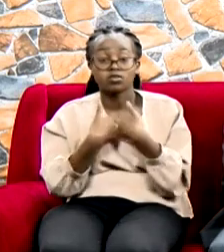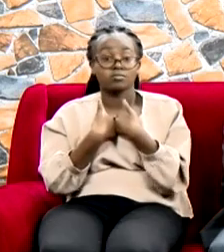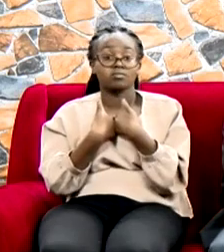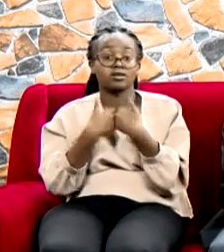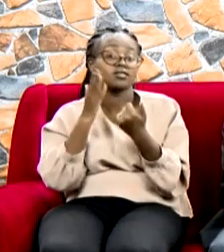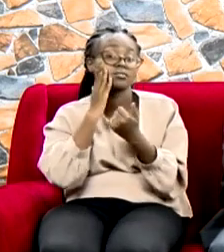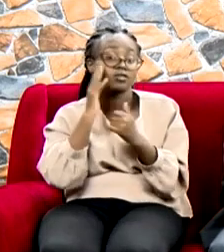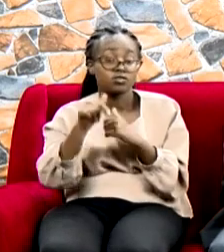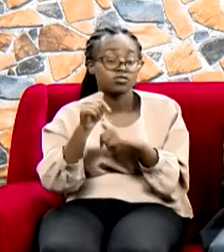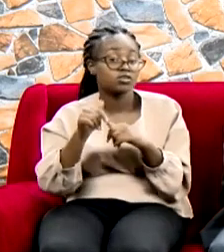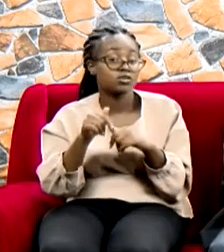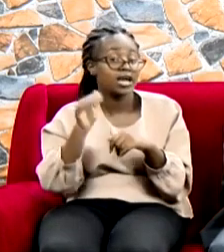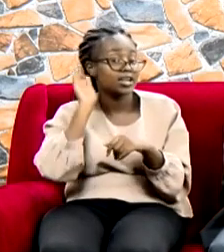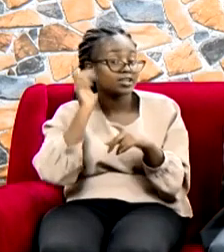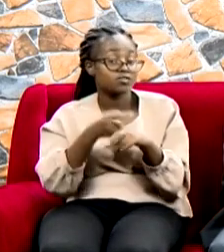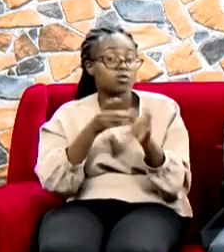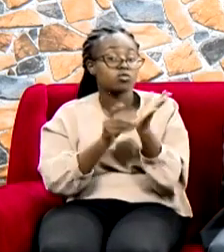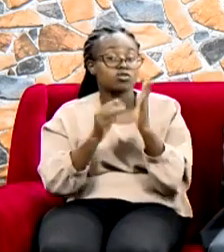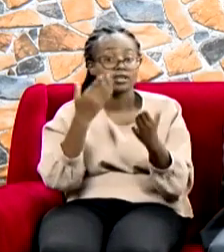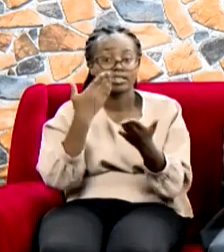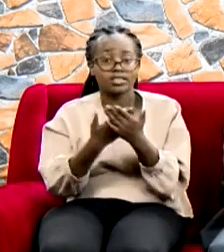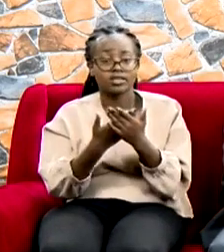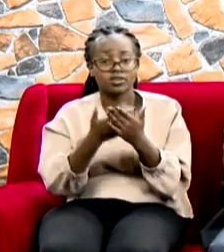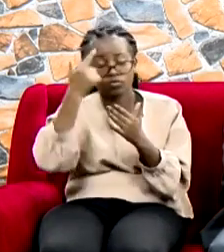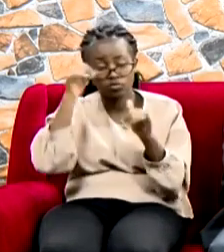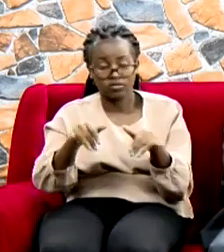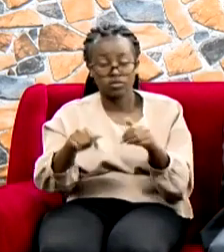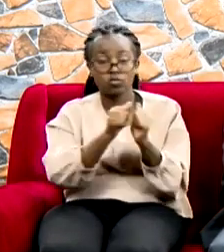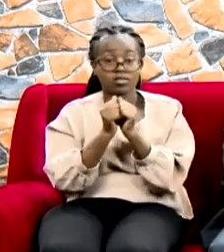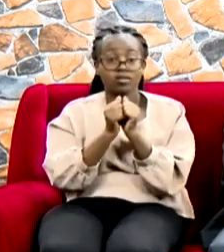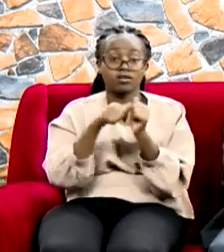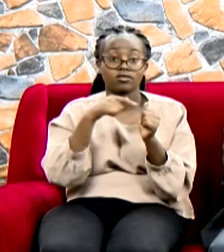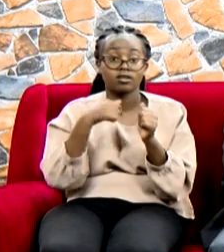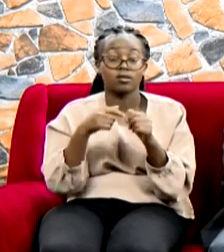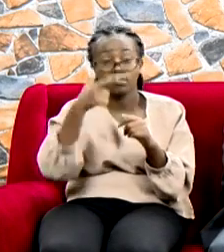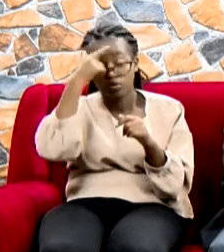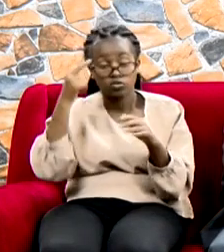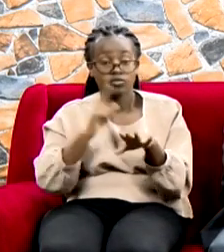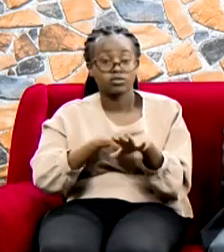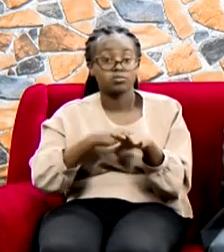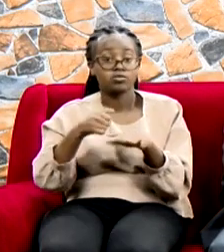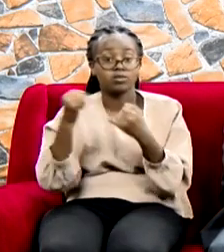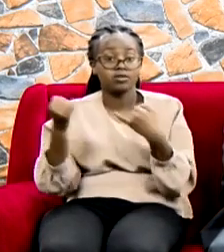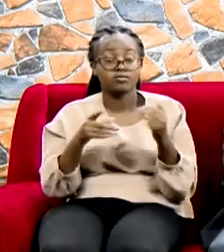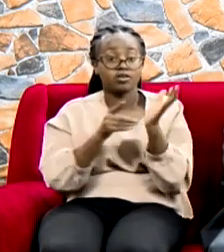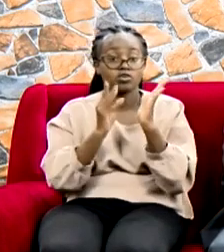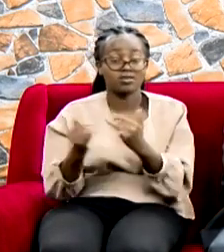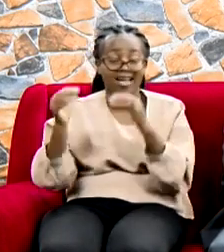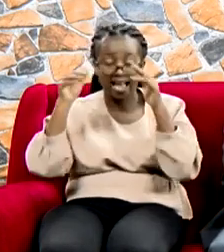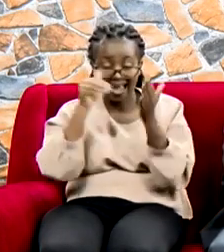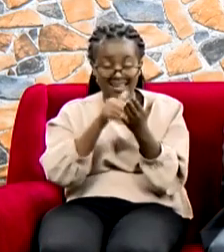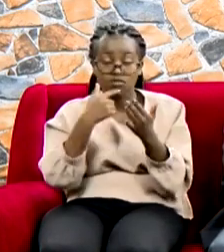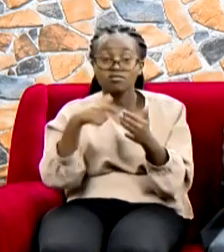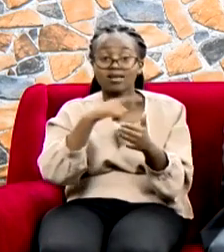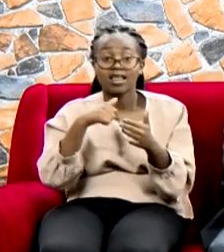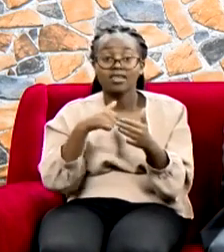as a mother. Today you heard it from the doctor. Thank you for staying with us. Because of time, I'm sure we shall invite Dr. again to tell us at